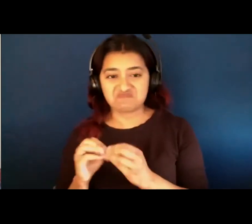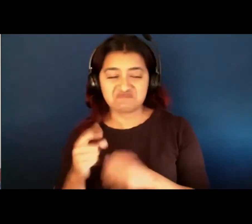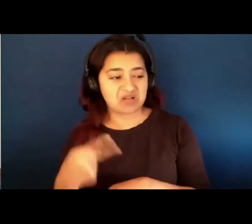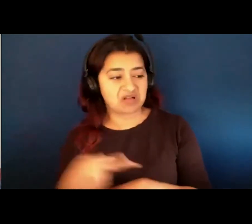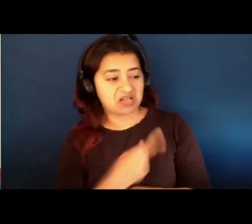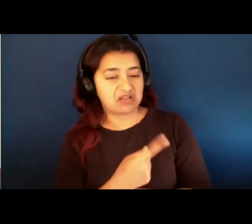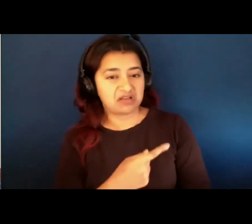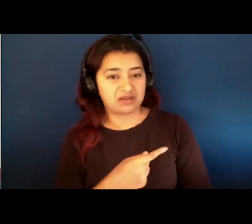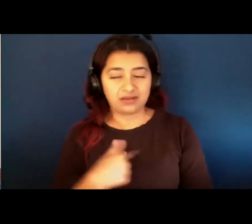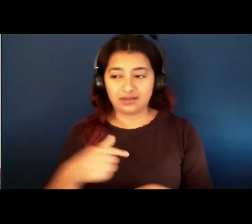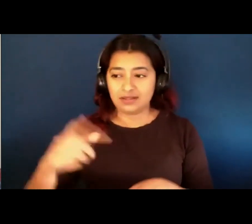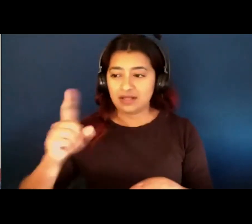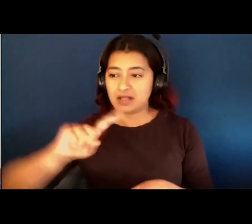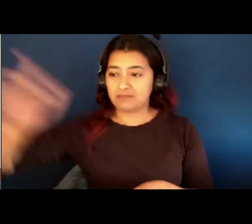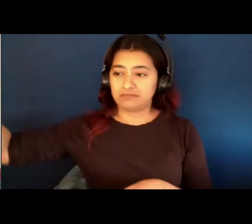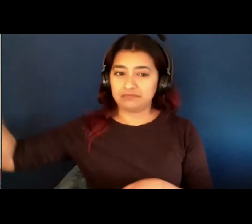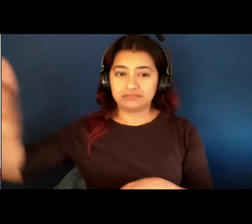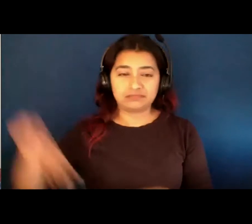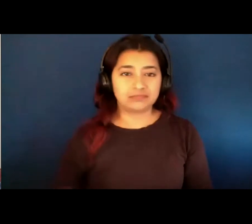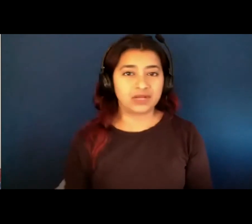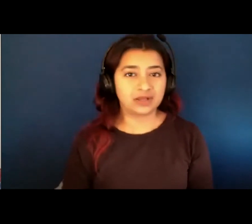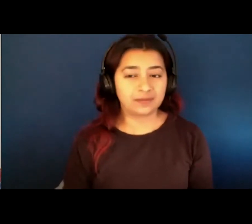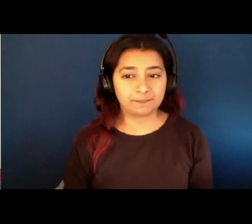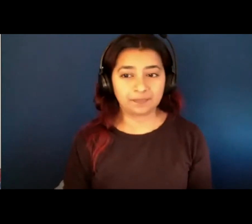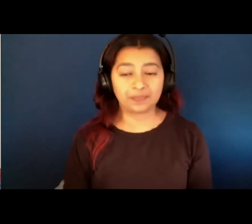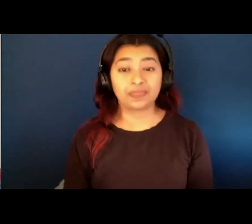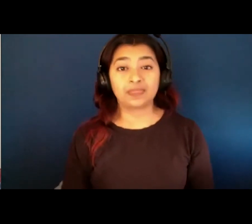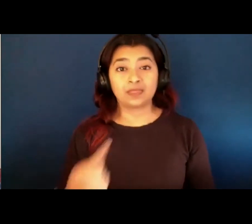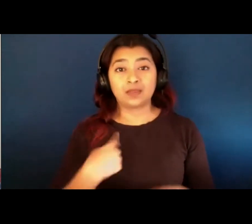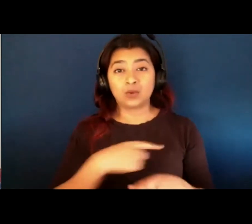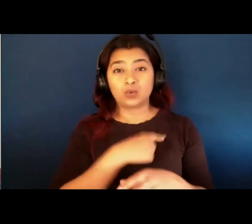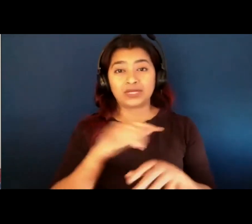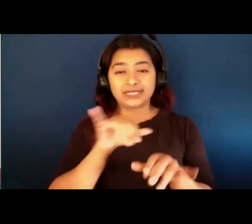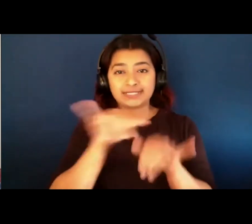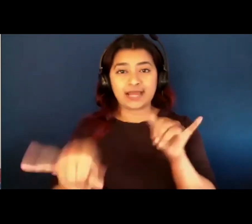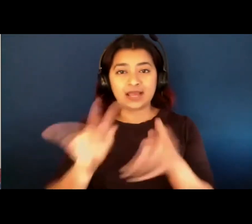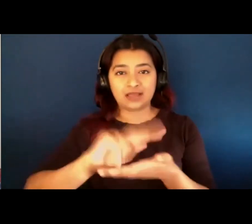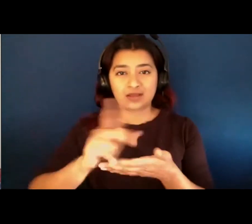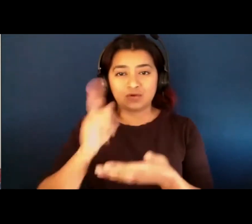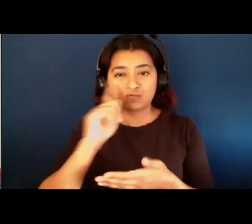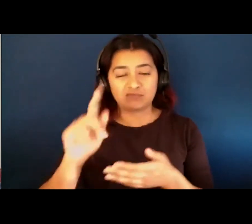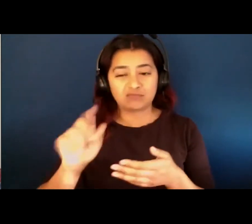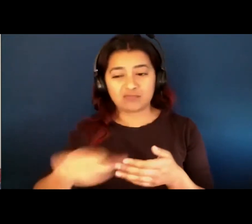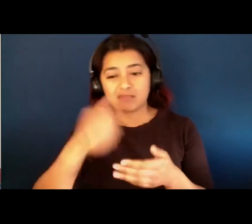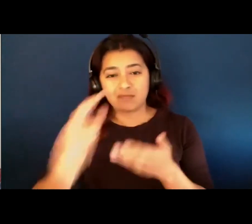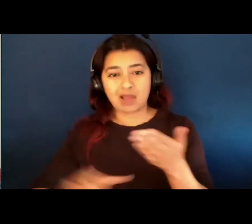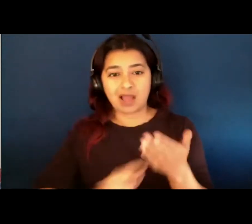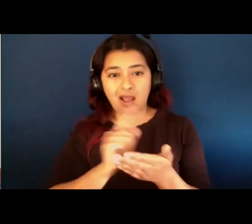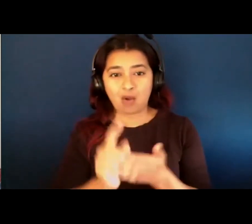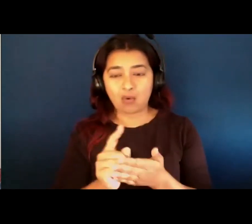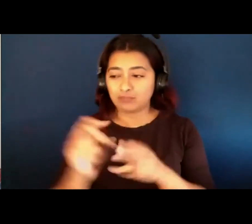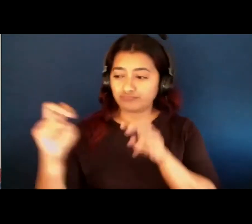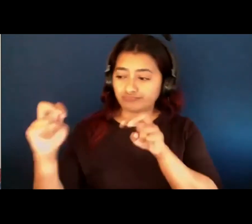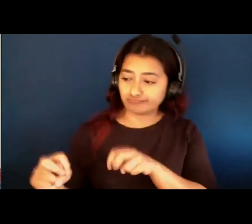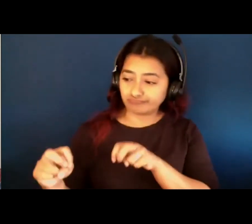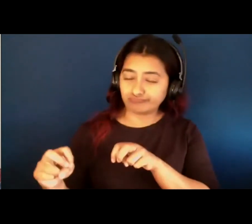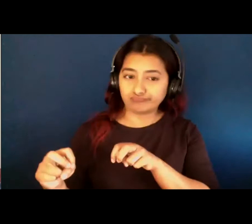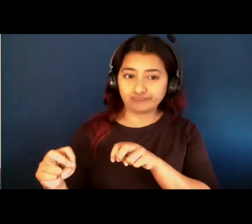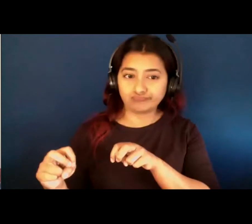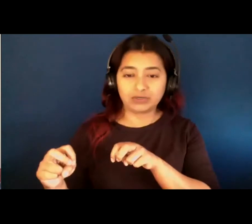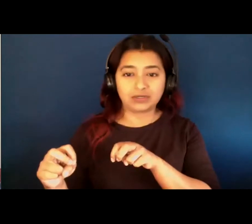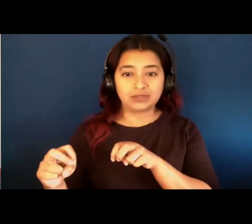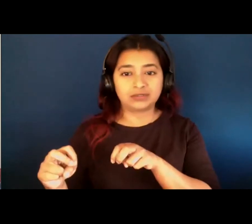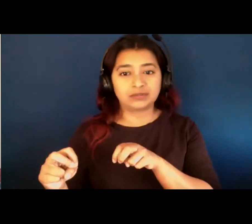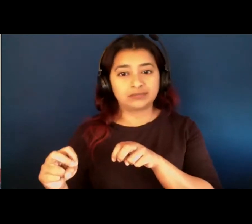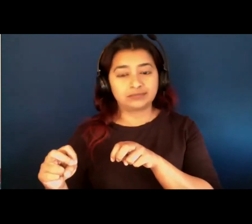and left. We stayed in the kitchen for another hour, just us two, leaving